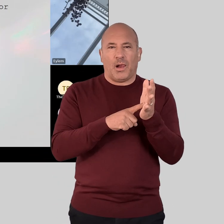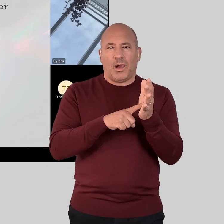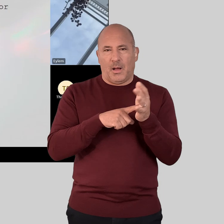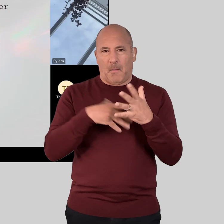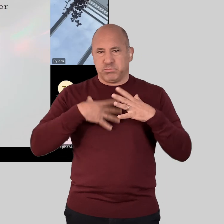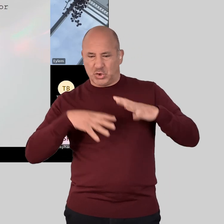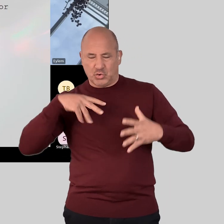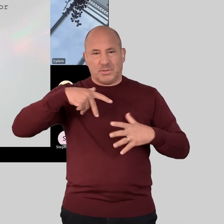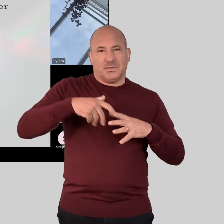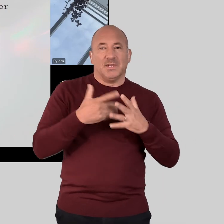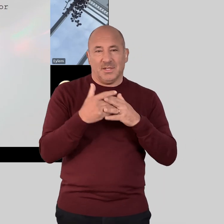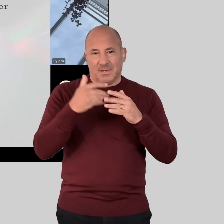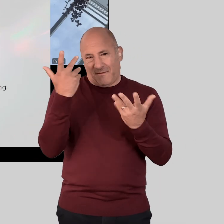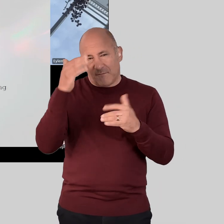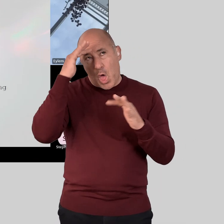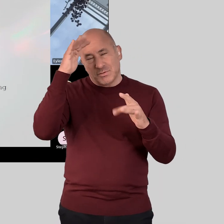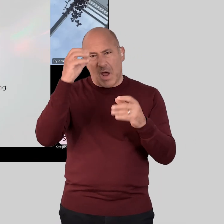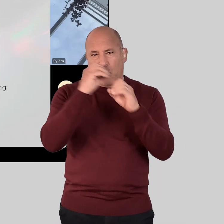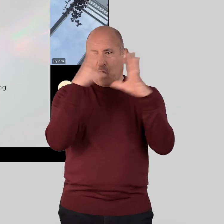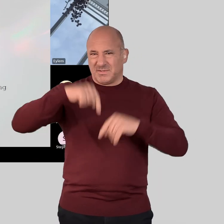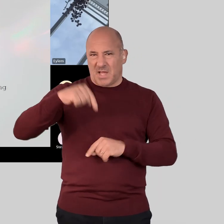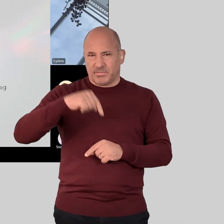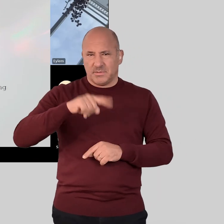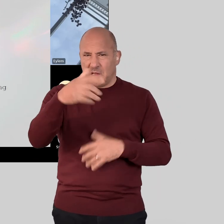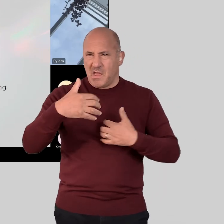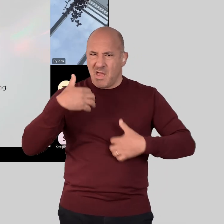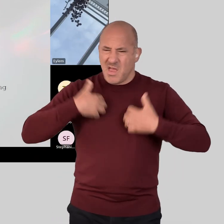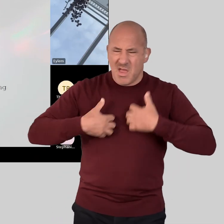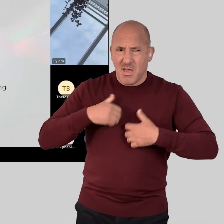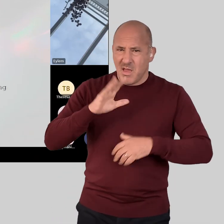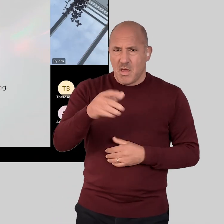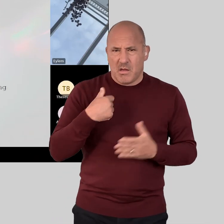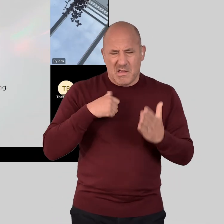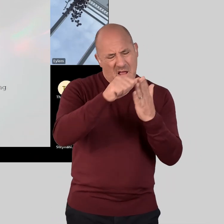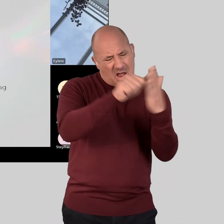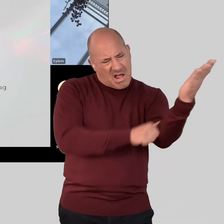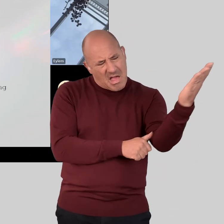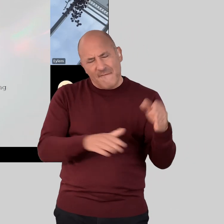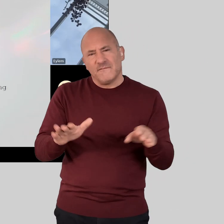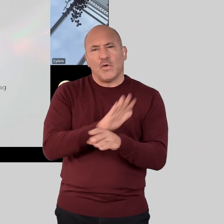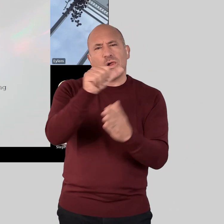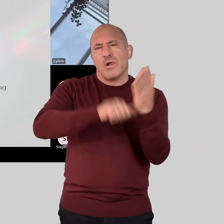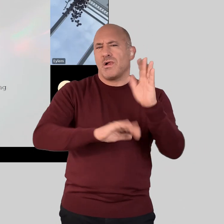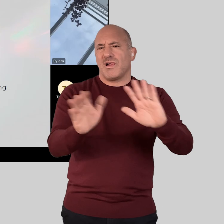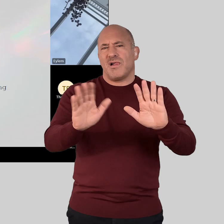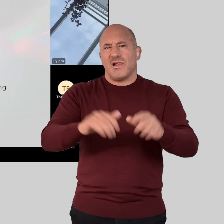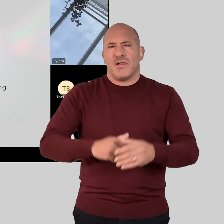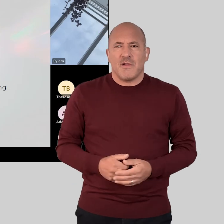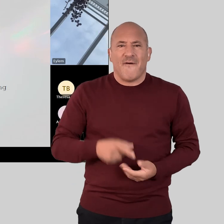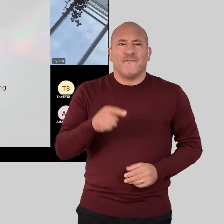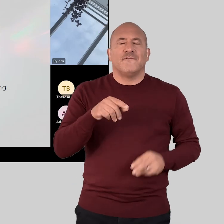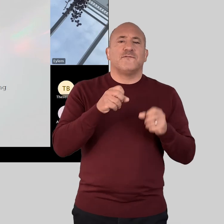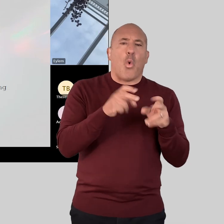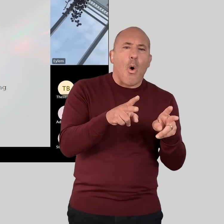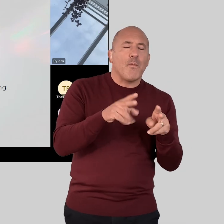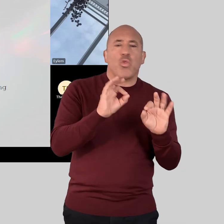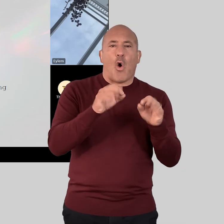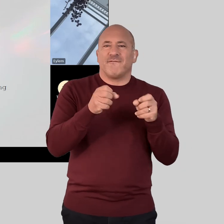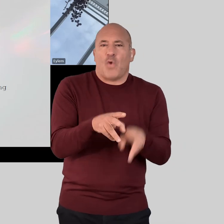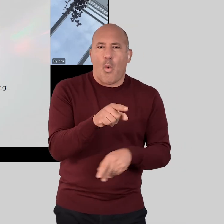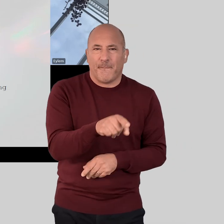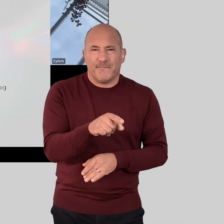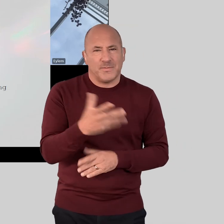Right, moving on to ontological positions. Let's see what's interesting here. No, I don't read you the